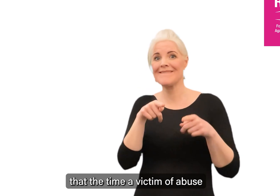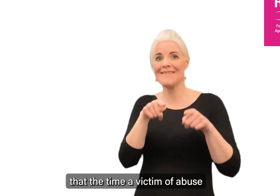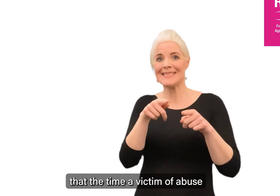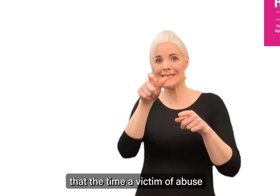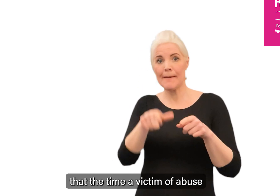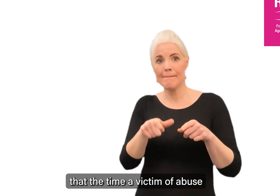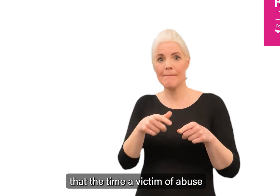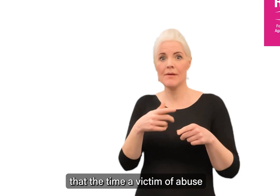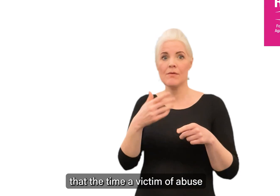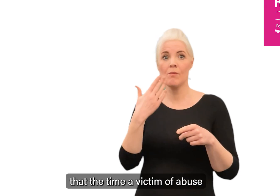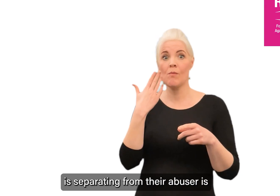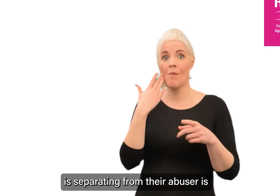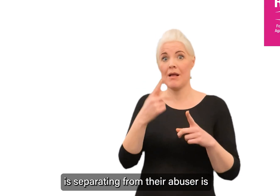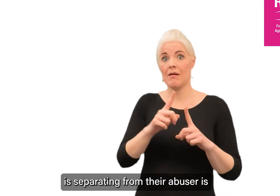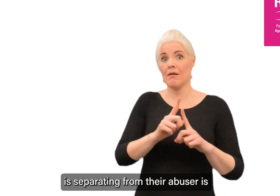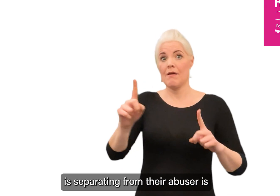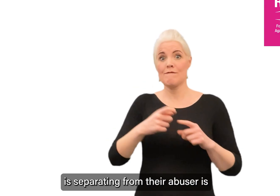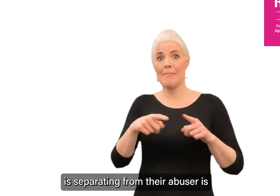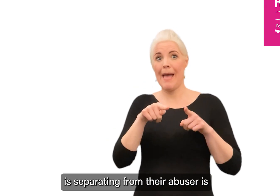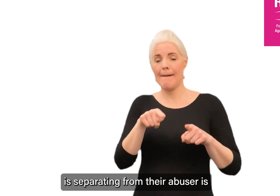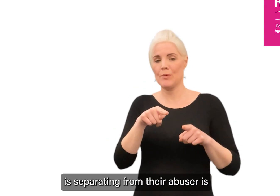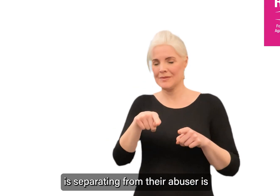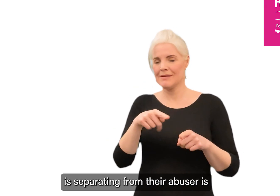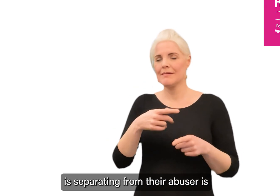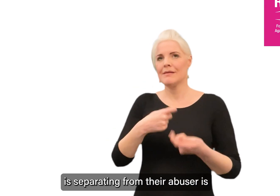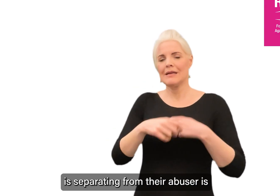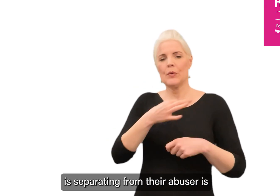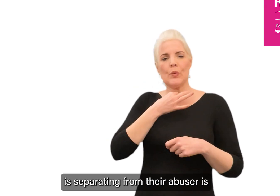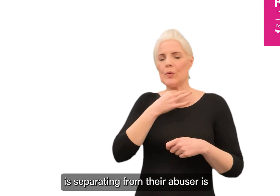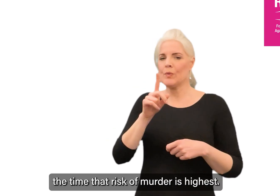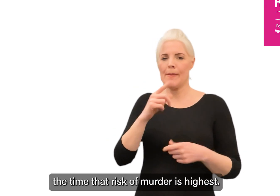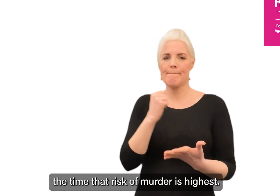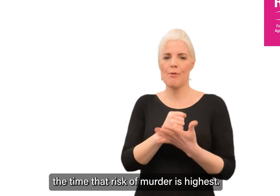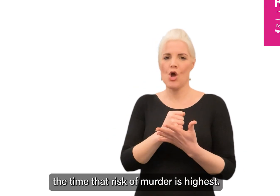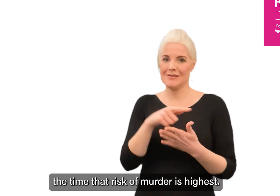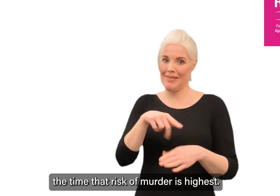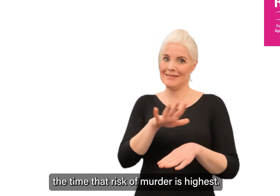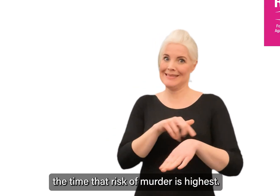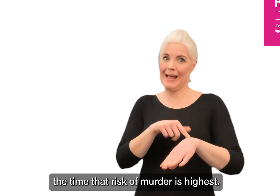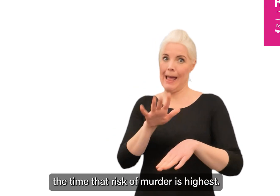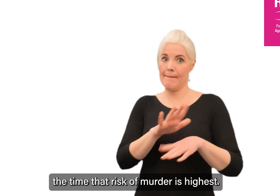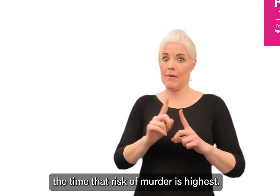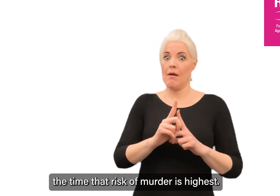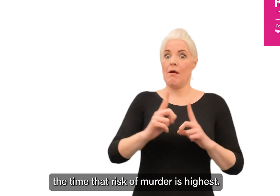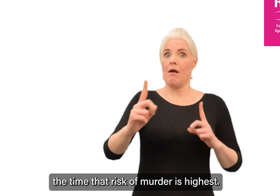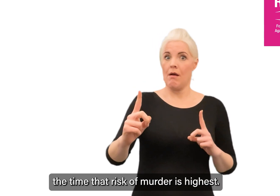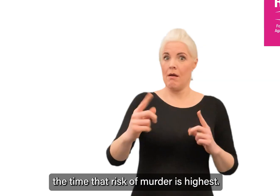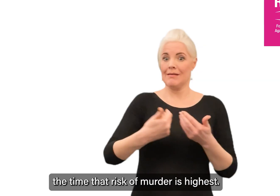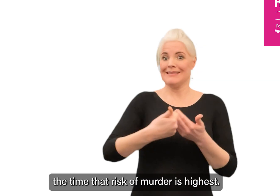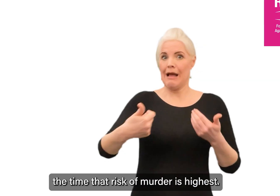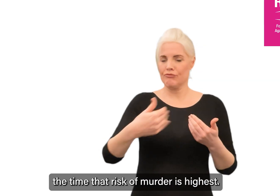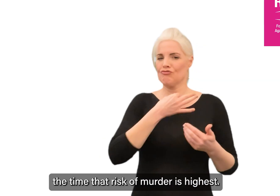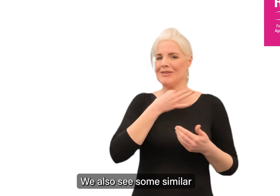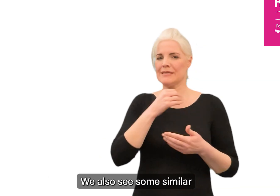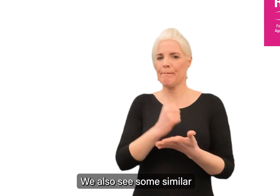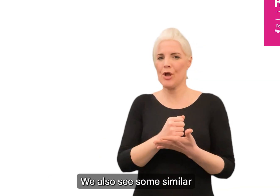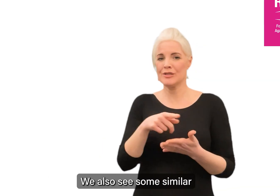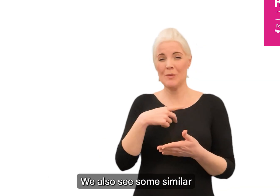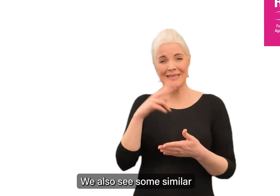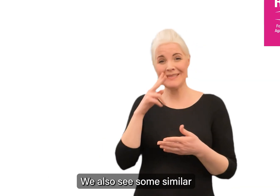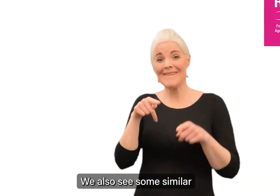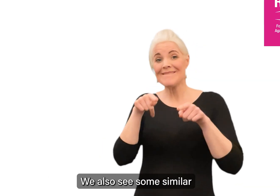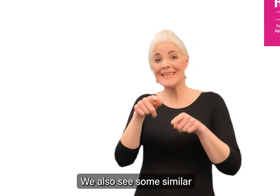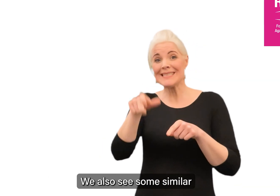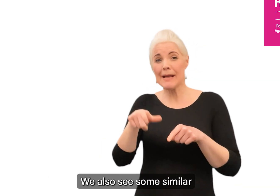that the time a victim of abuse is separating from their abuser is the time that risk of murder is highest. We also